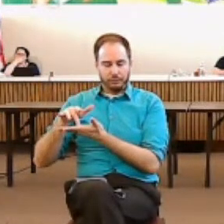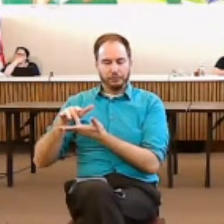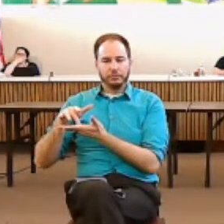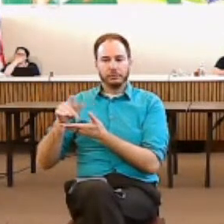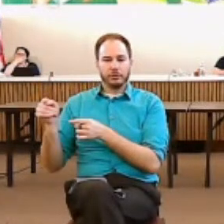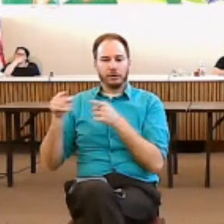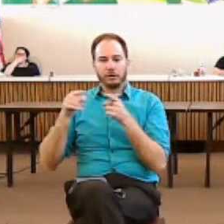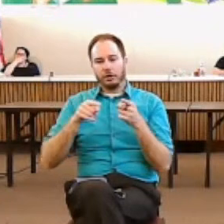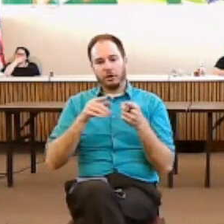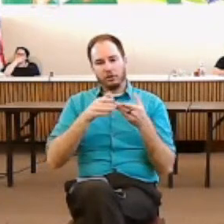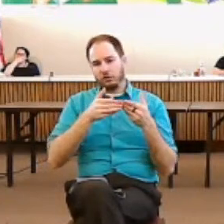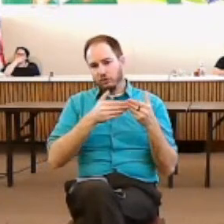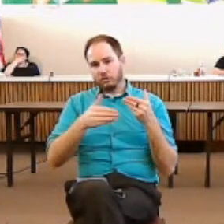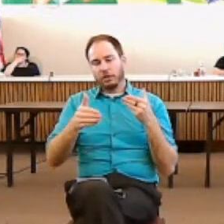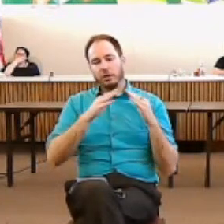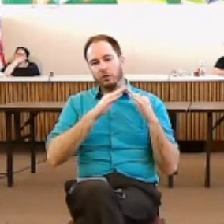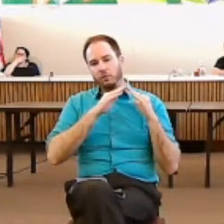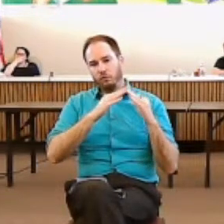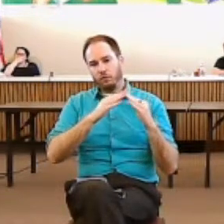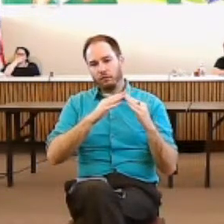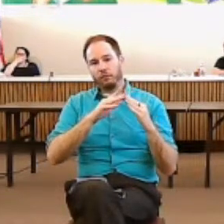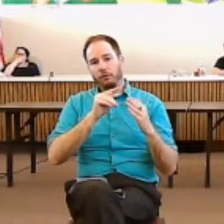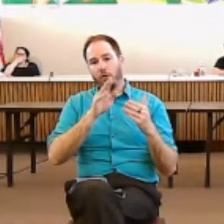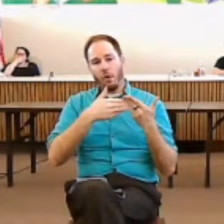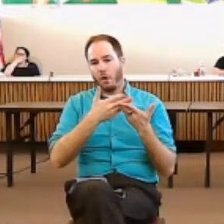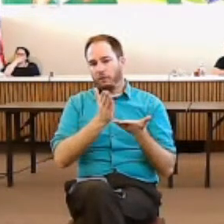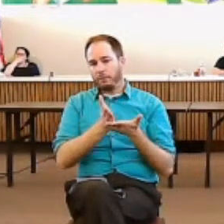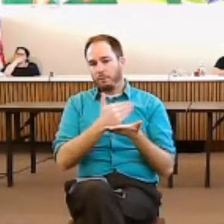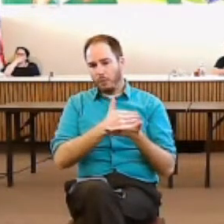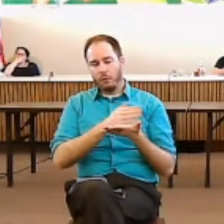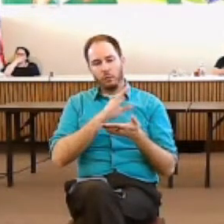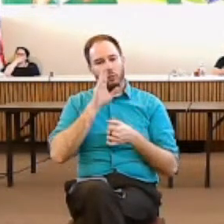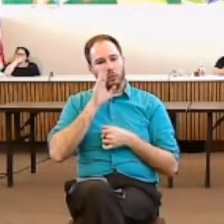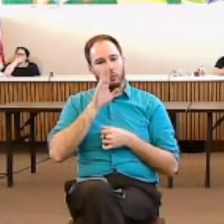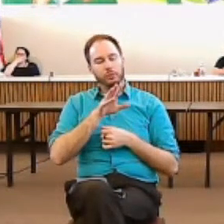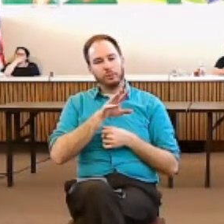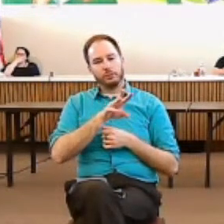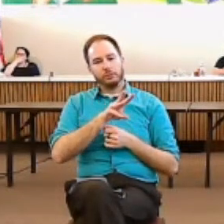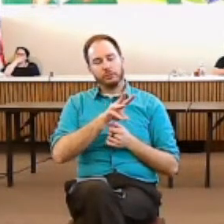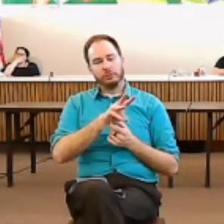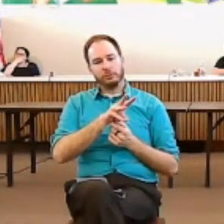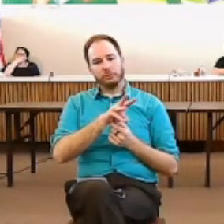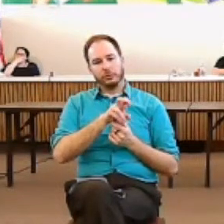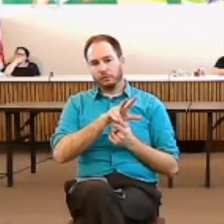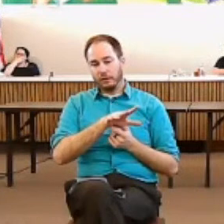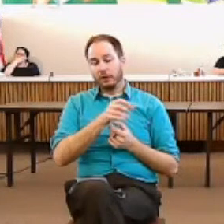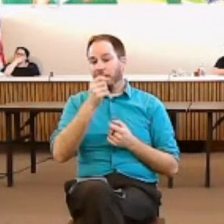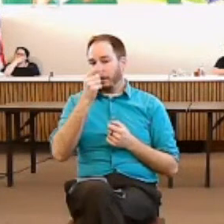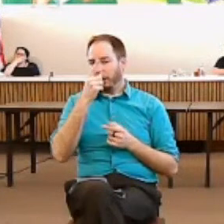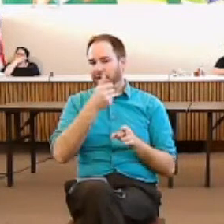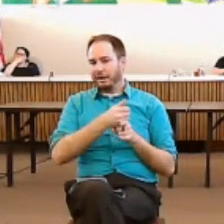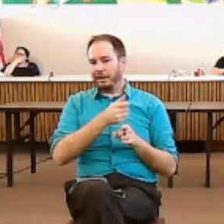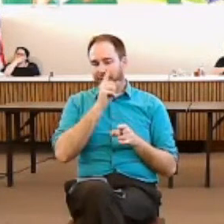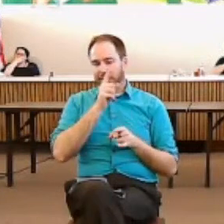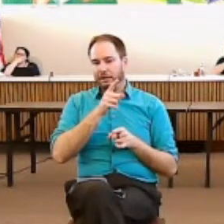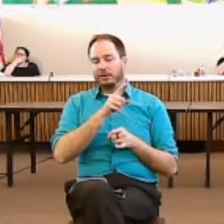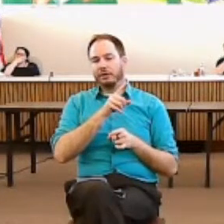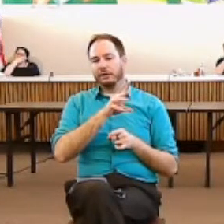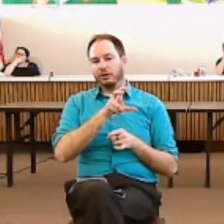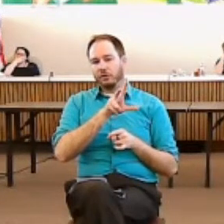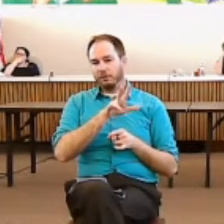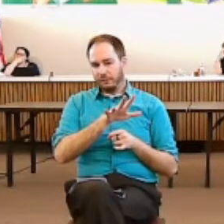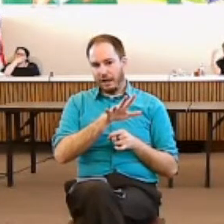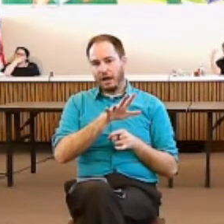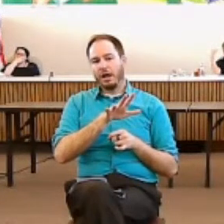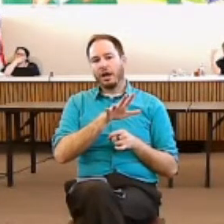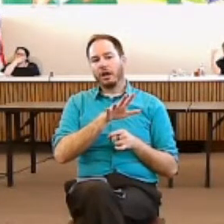But the apartment building is the 35 foot. Now, just to be clear, that's 35